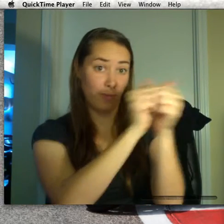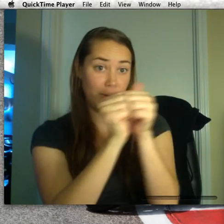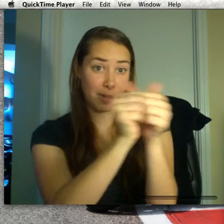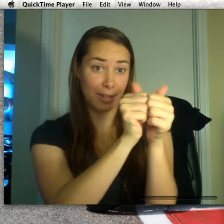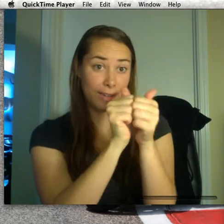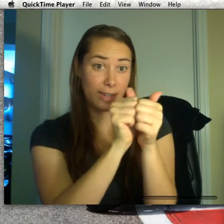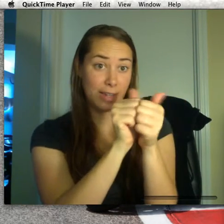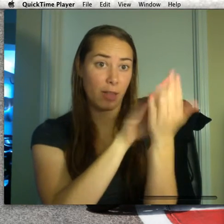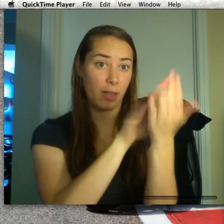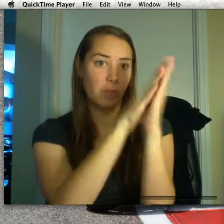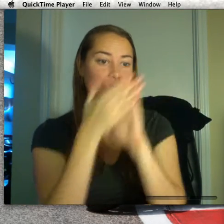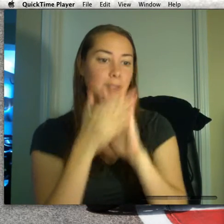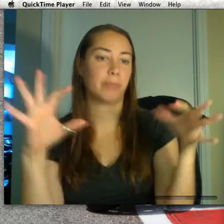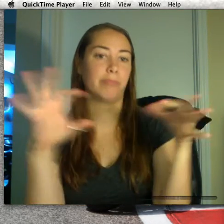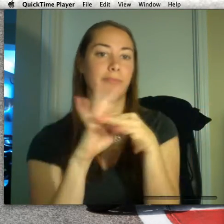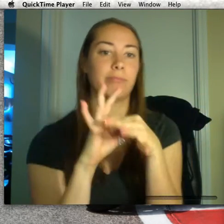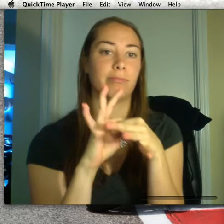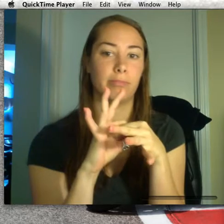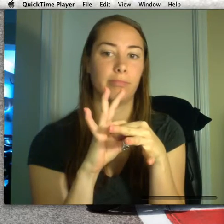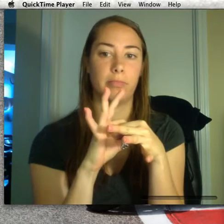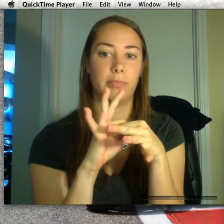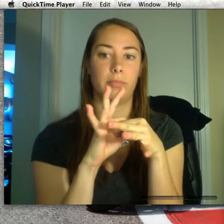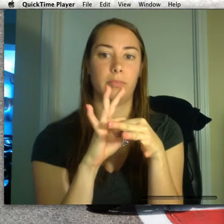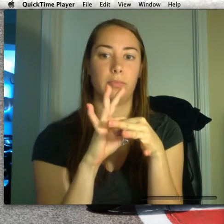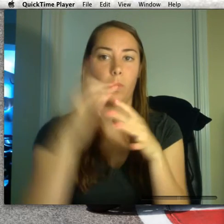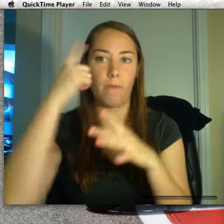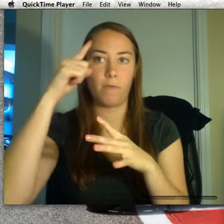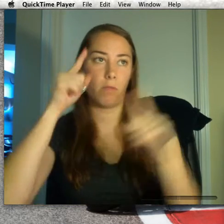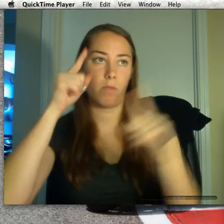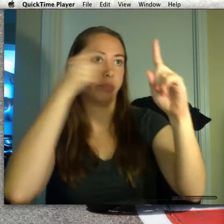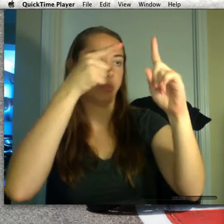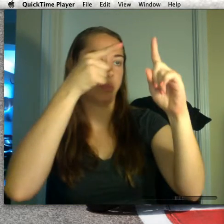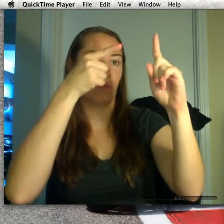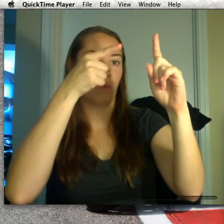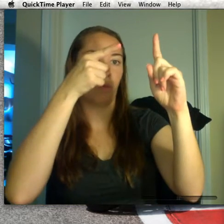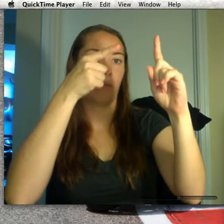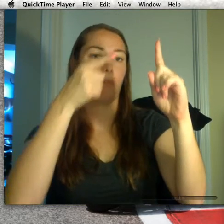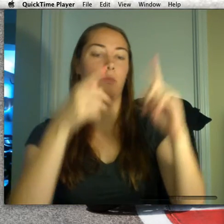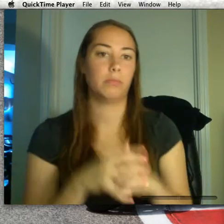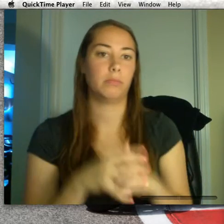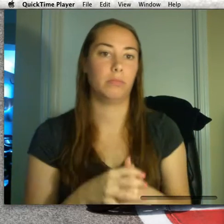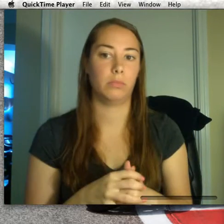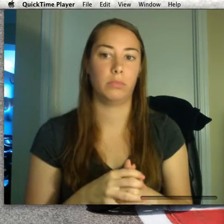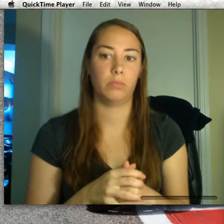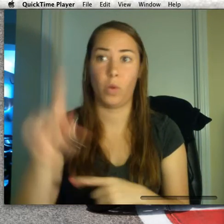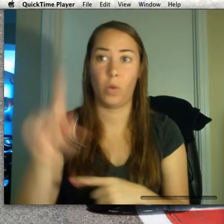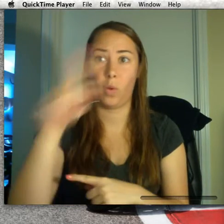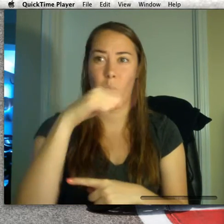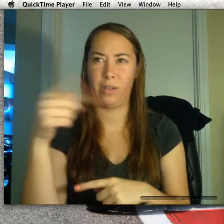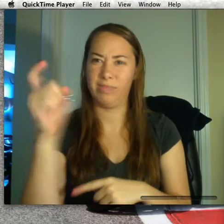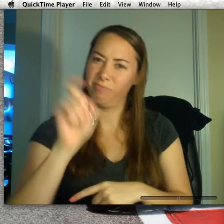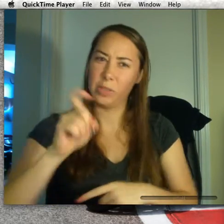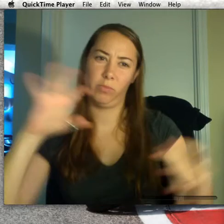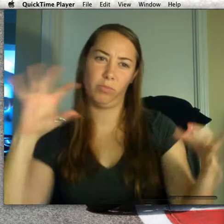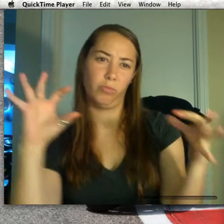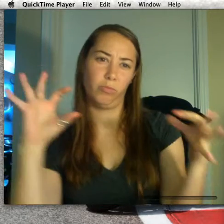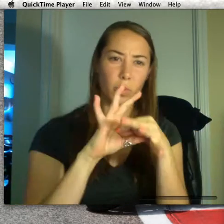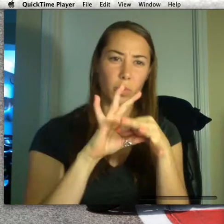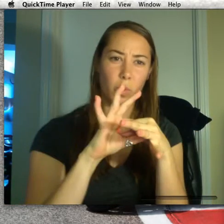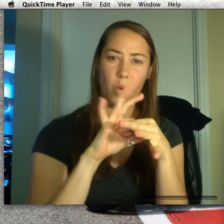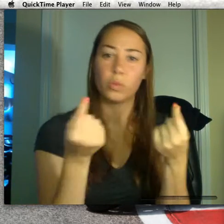dream. Today, the unfinished business simply is, how shall we treat the American worker into the